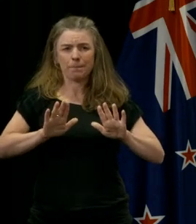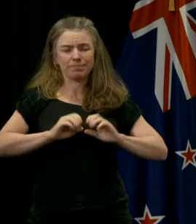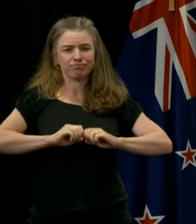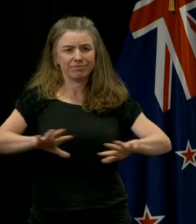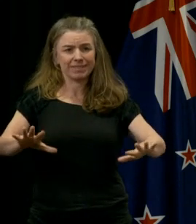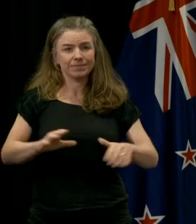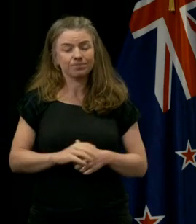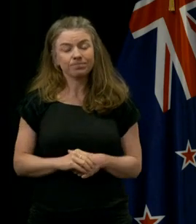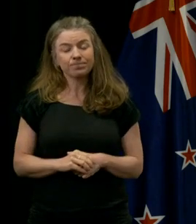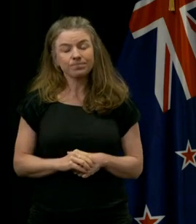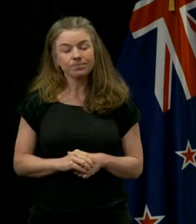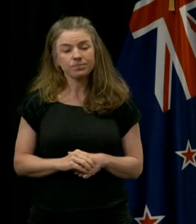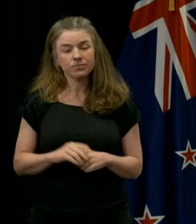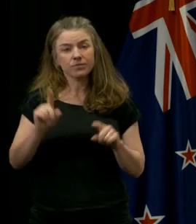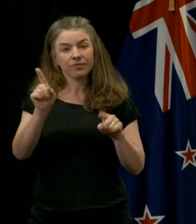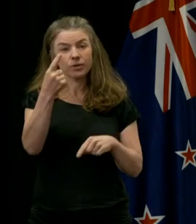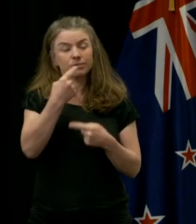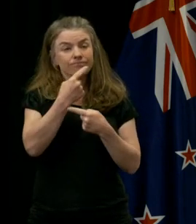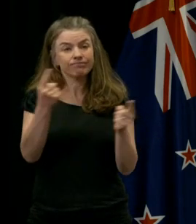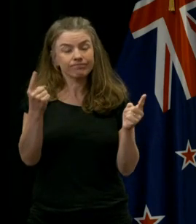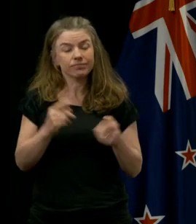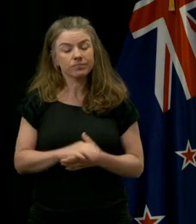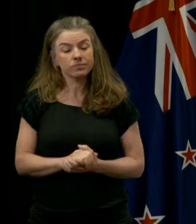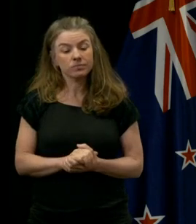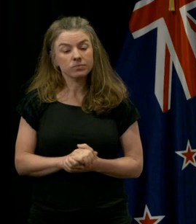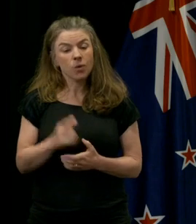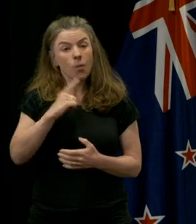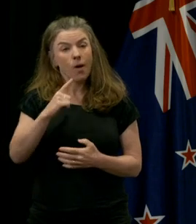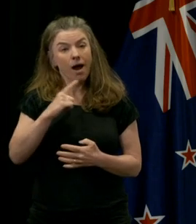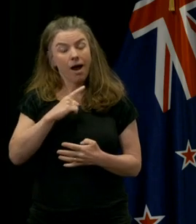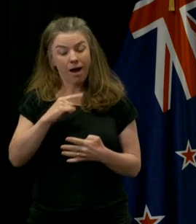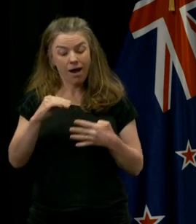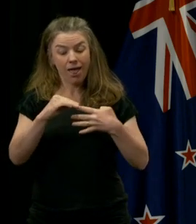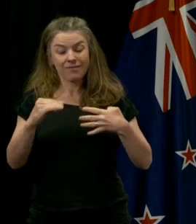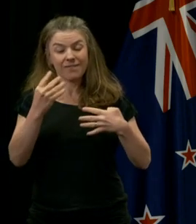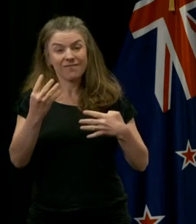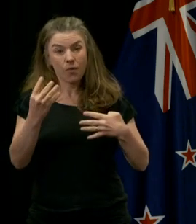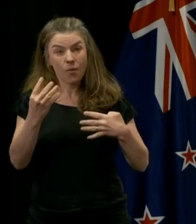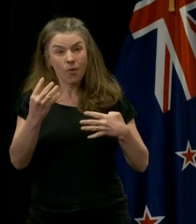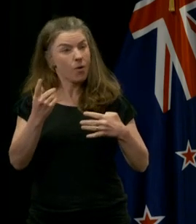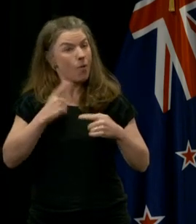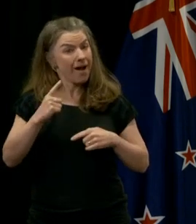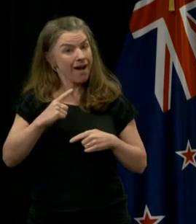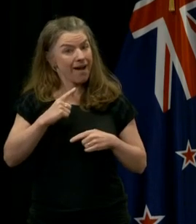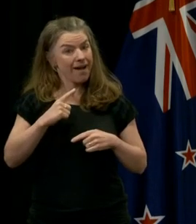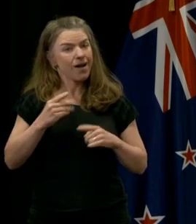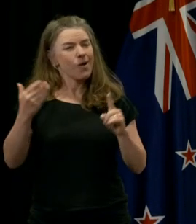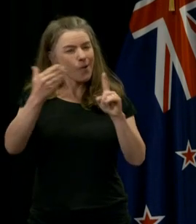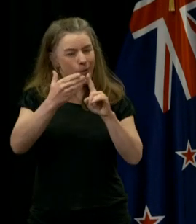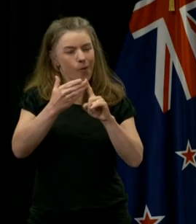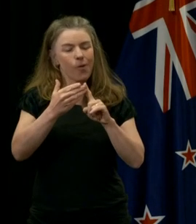The first statement I'd make is that the underlying principle for alert level 4 is to reduce